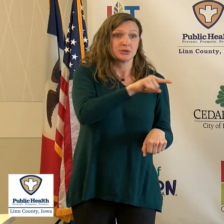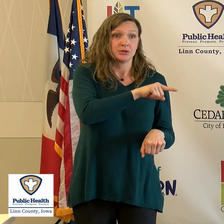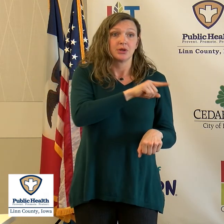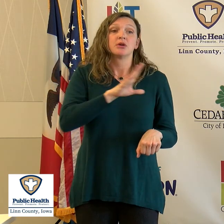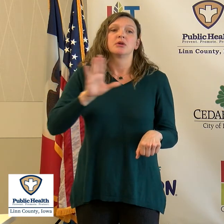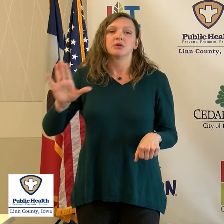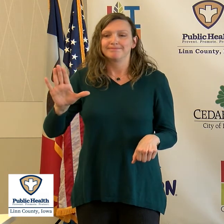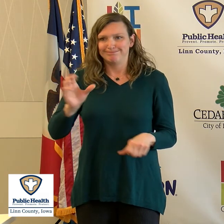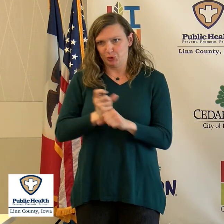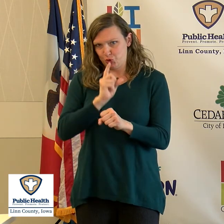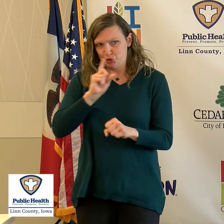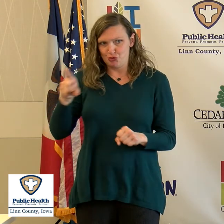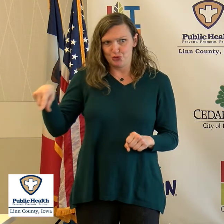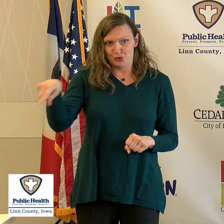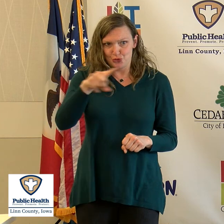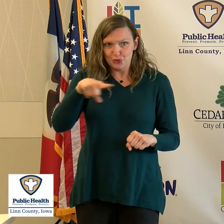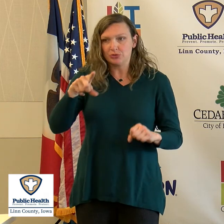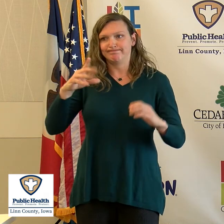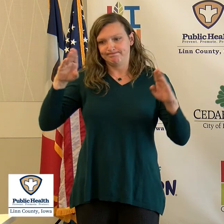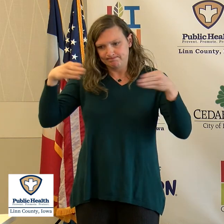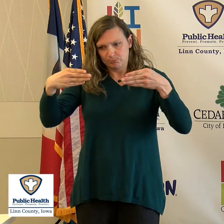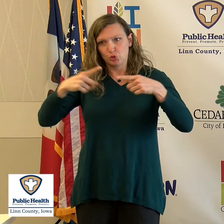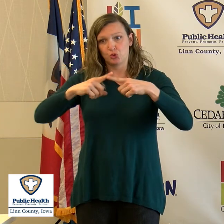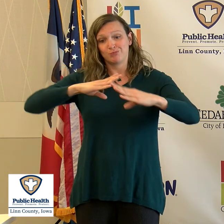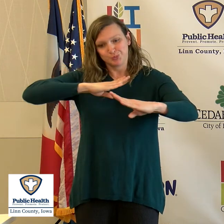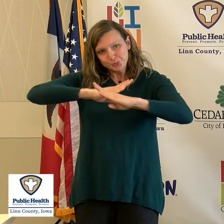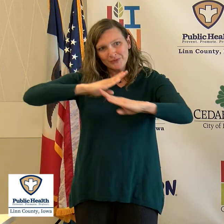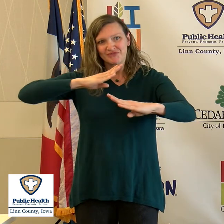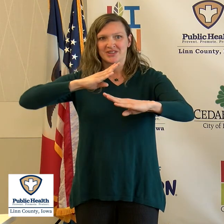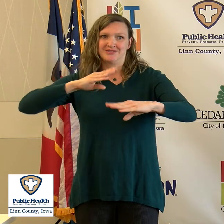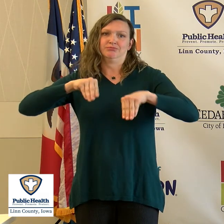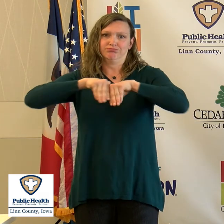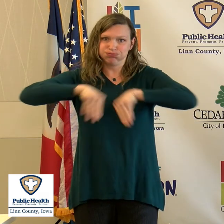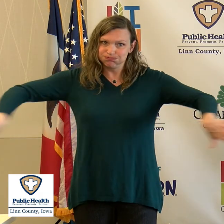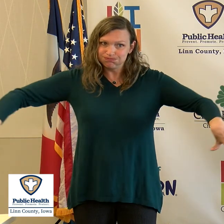the spread of COVID-19 within the workplace.